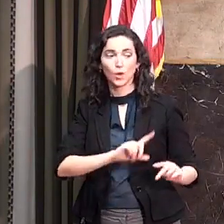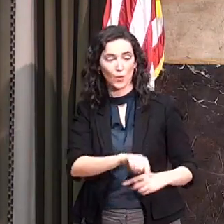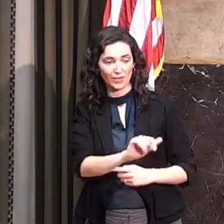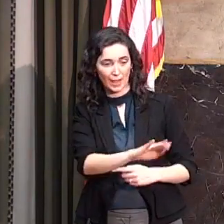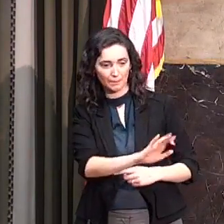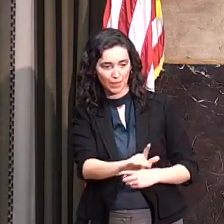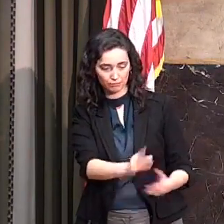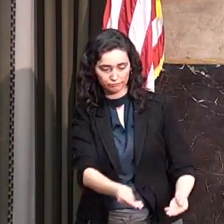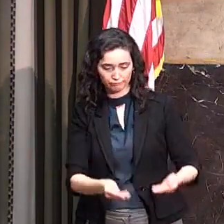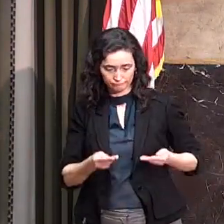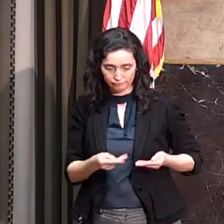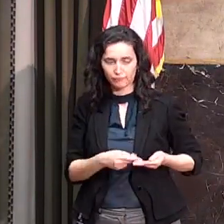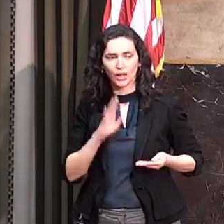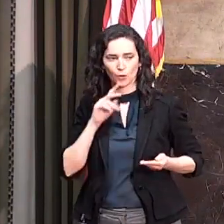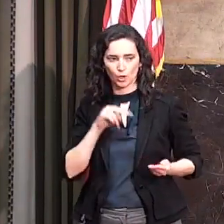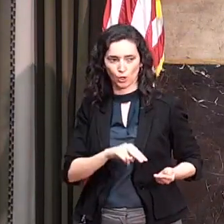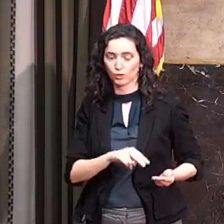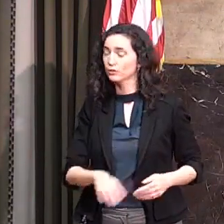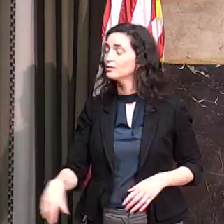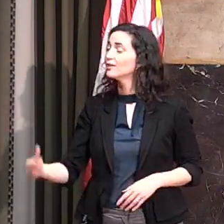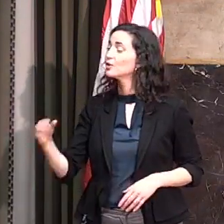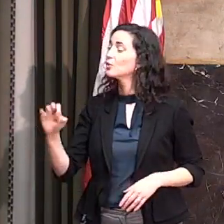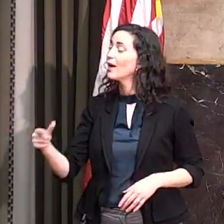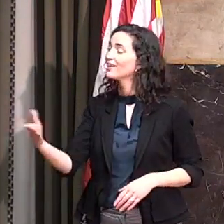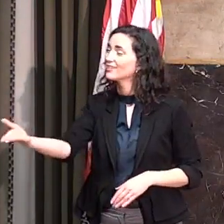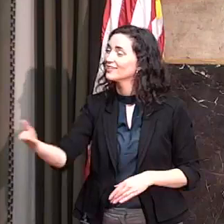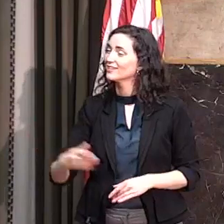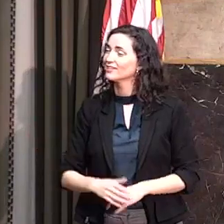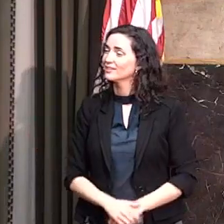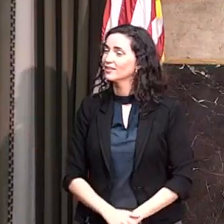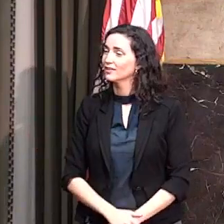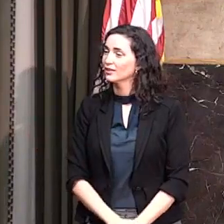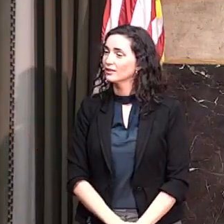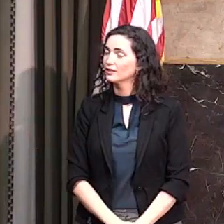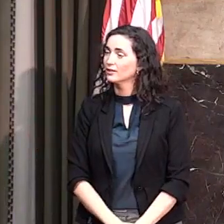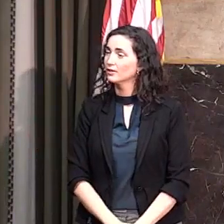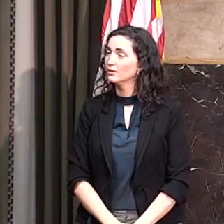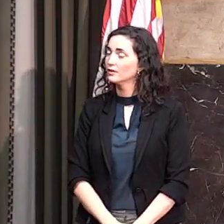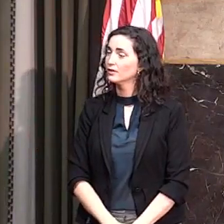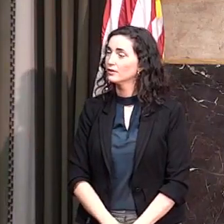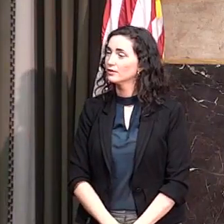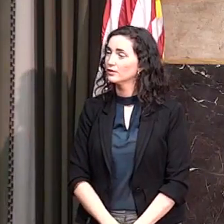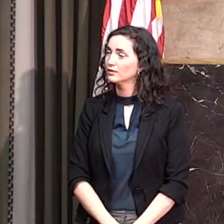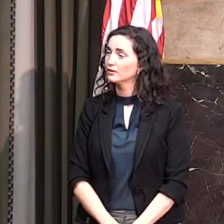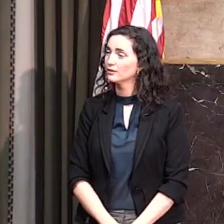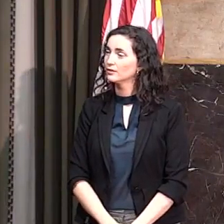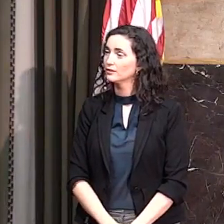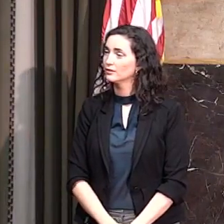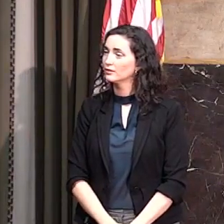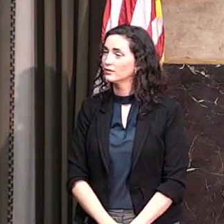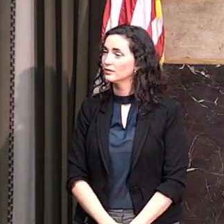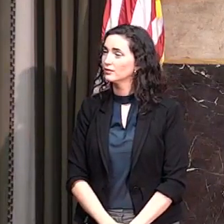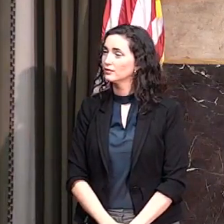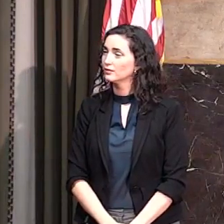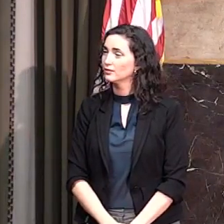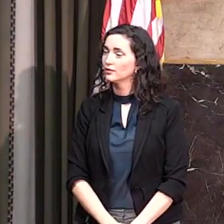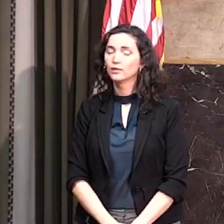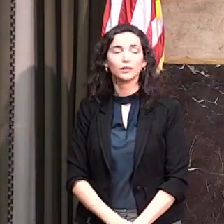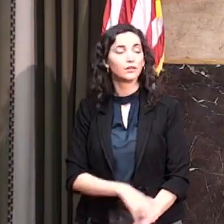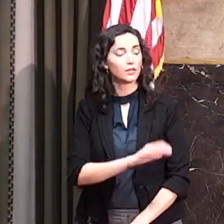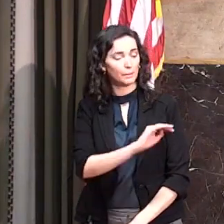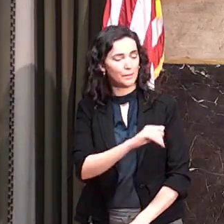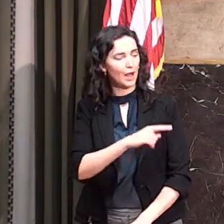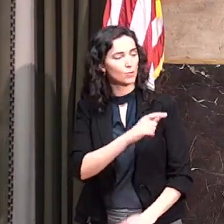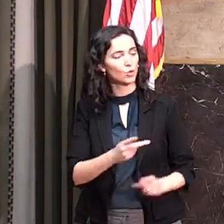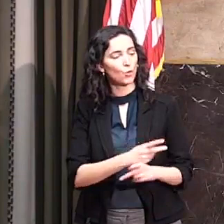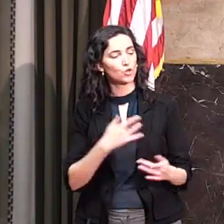here. Greg. Is that the map that you're most concerned with? Is that the Senate and House are also working, of